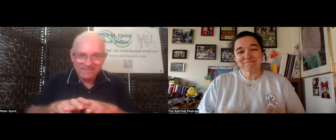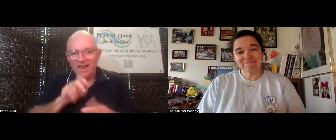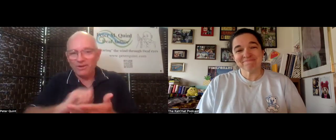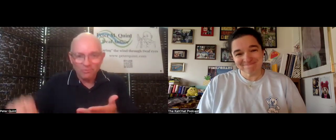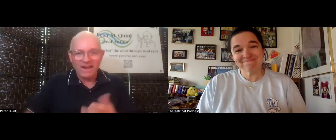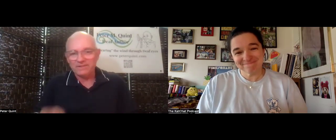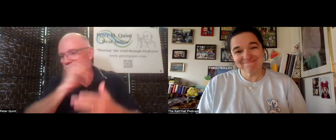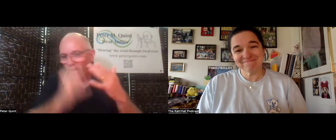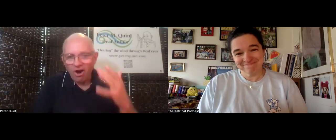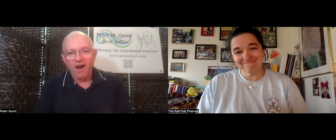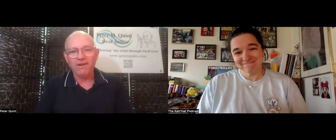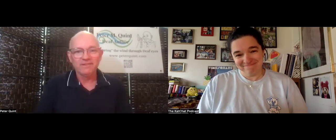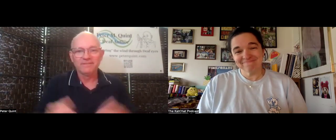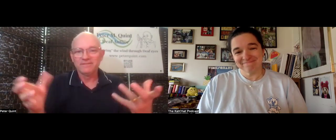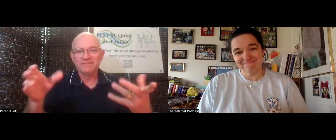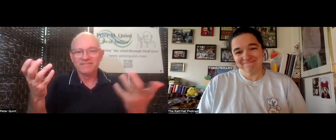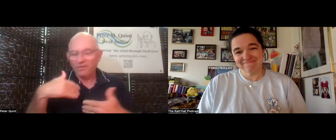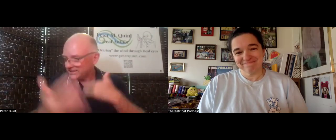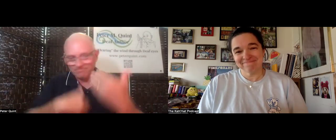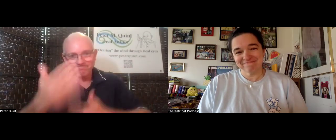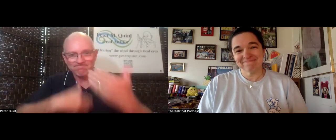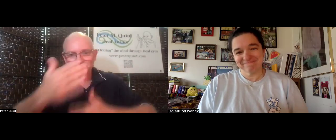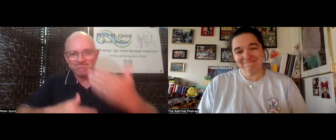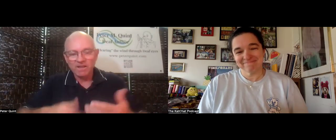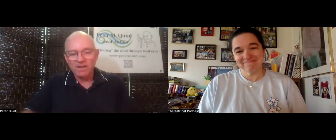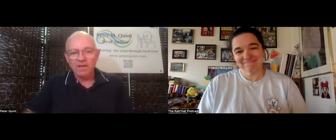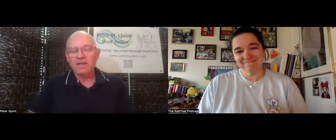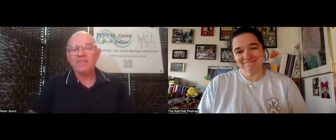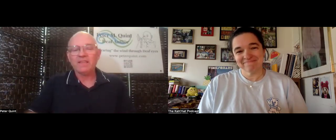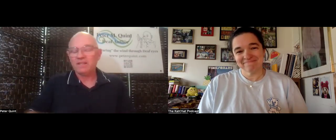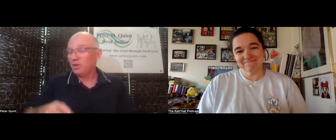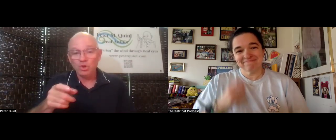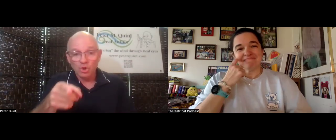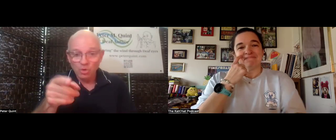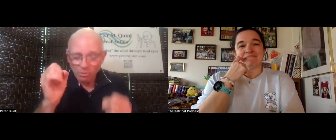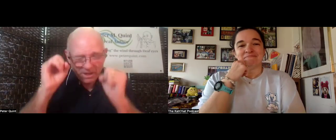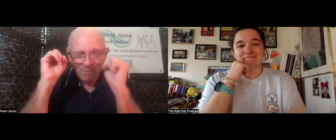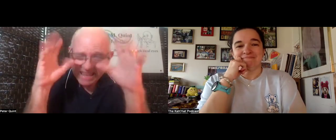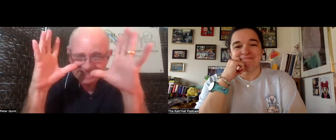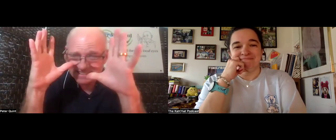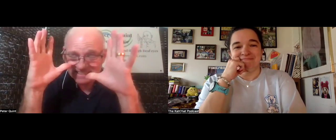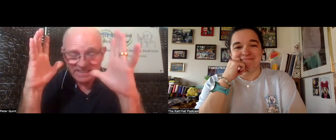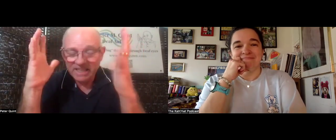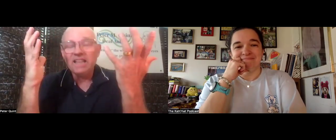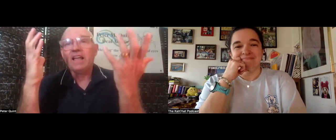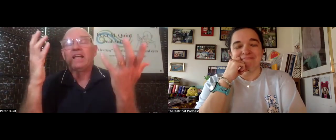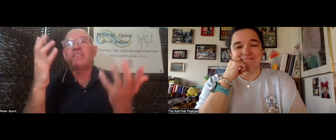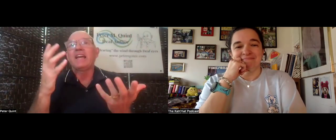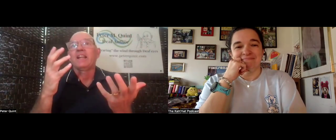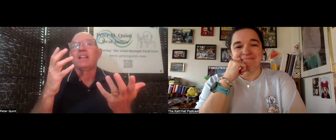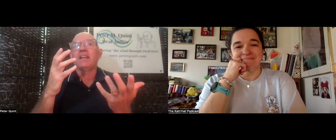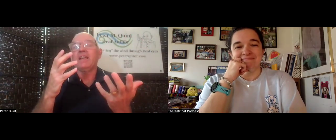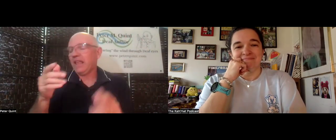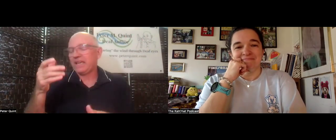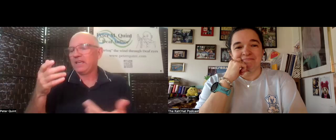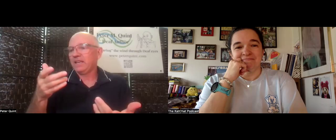Just sit down and write, draw, just and you will be amazed